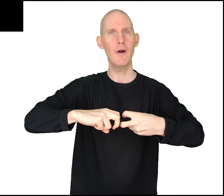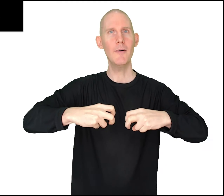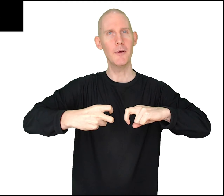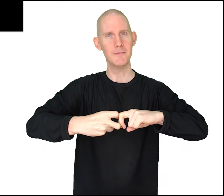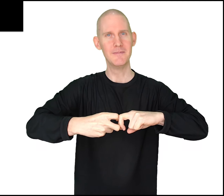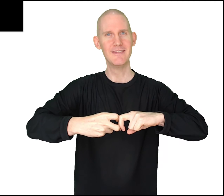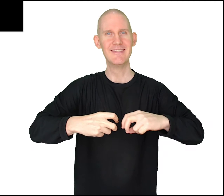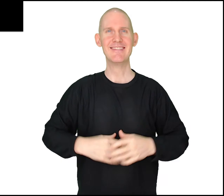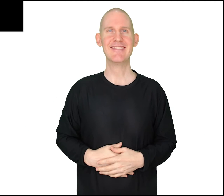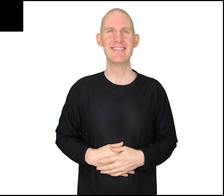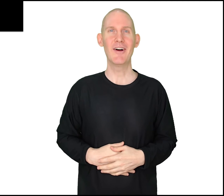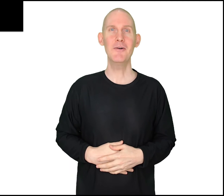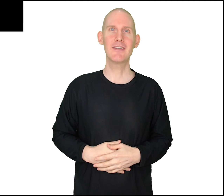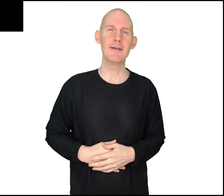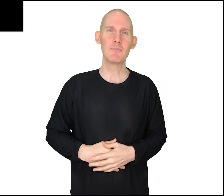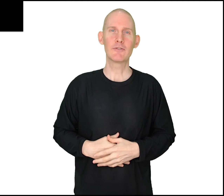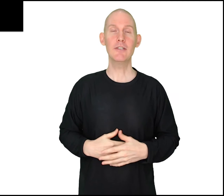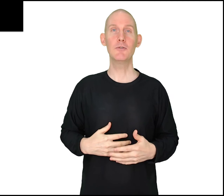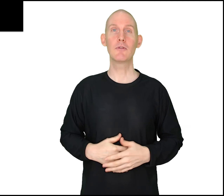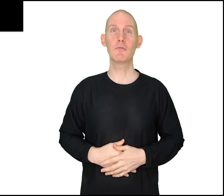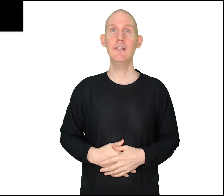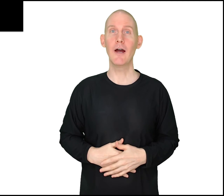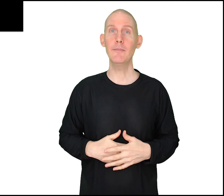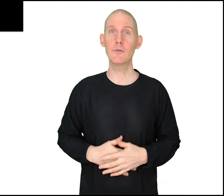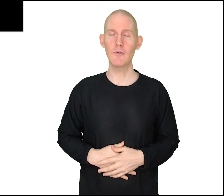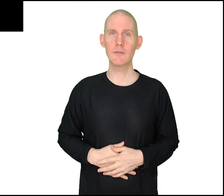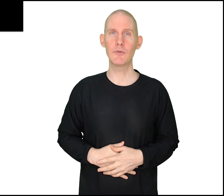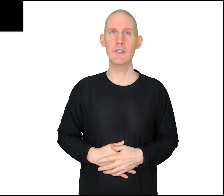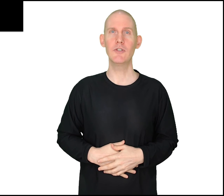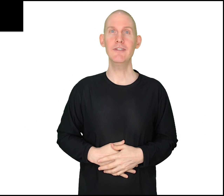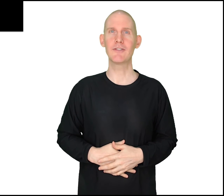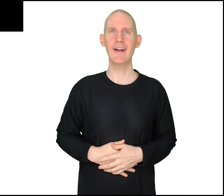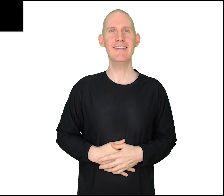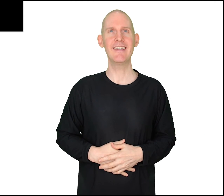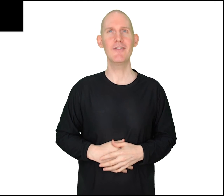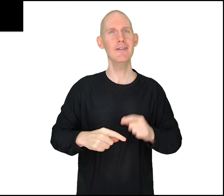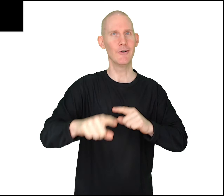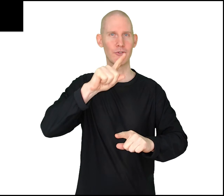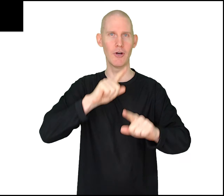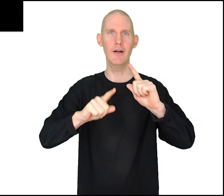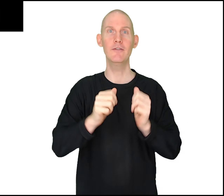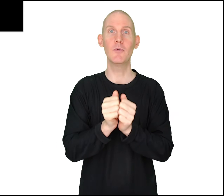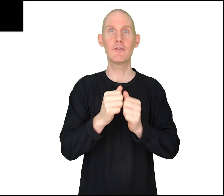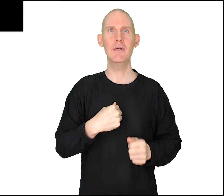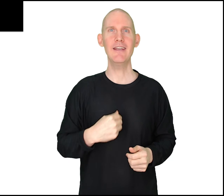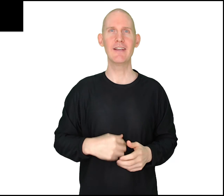Problem. Okay, so let's do it 3 times from the rest position, signing together. Sign with me. Here we